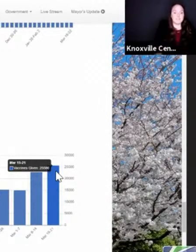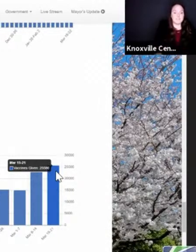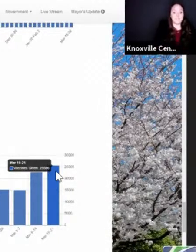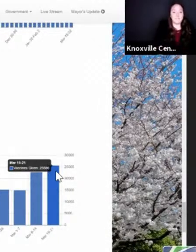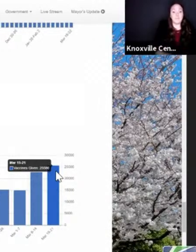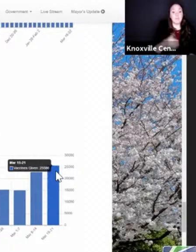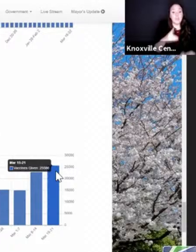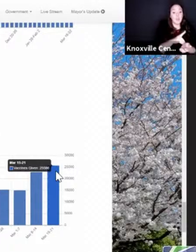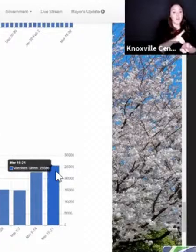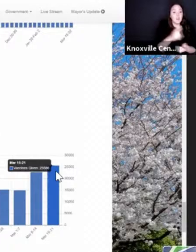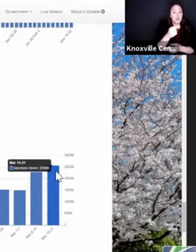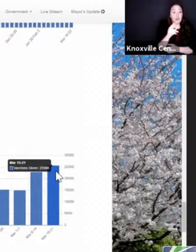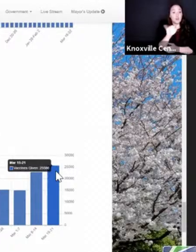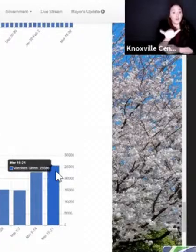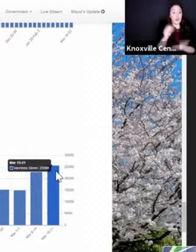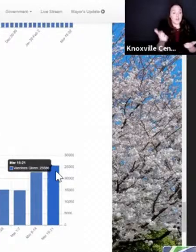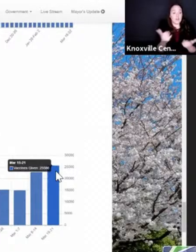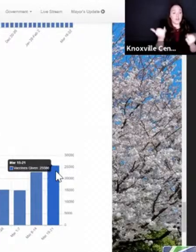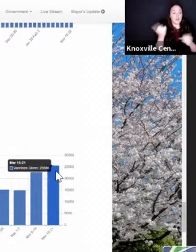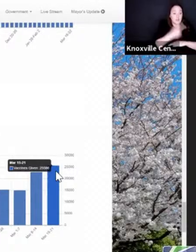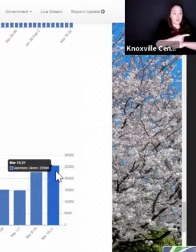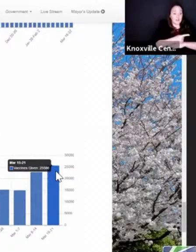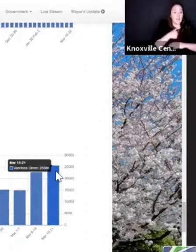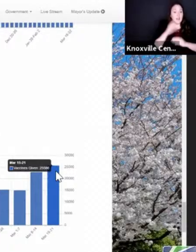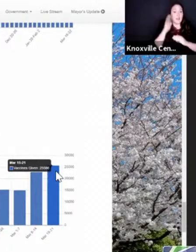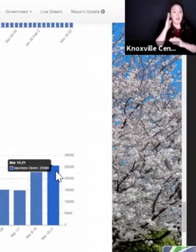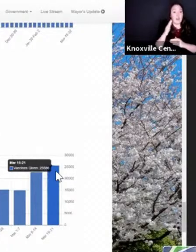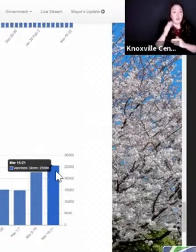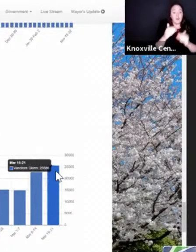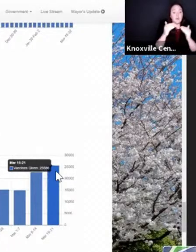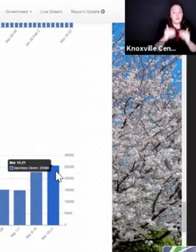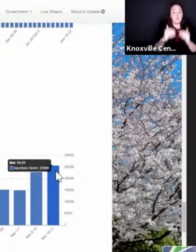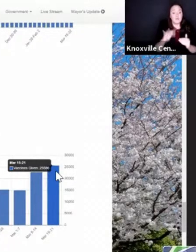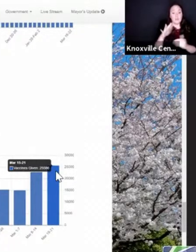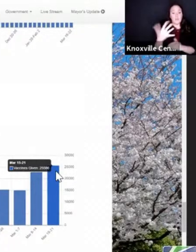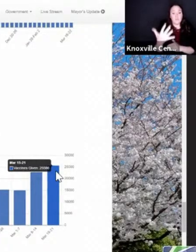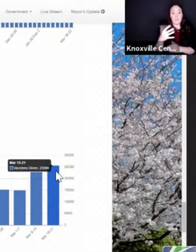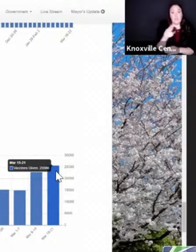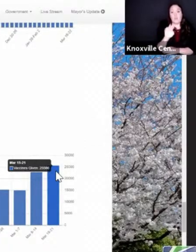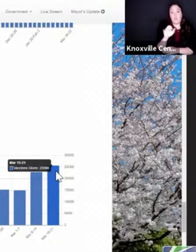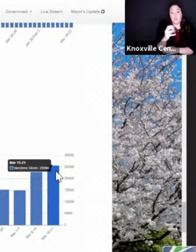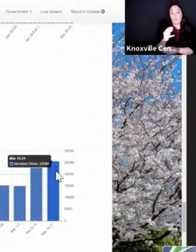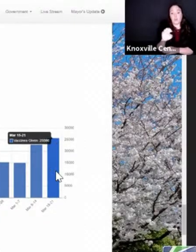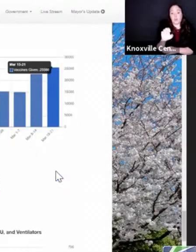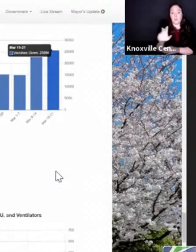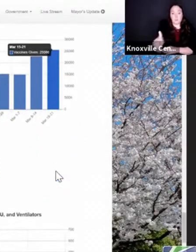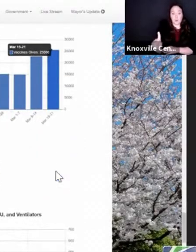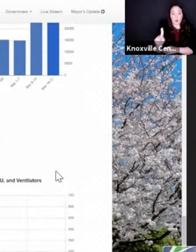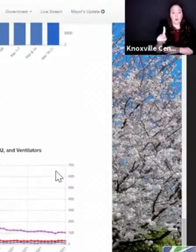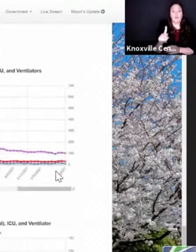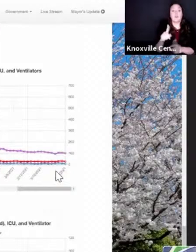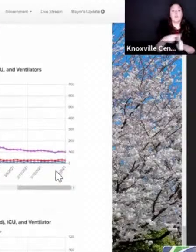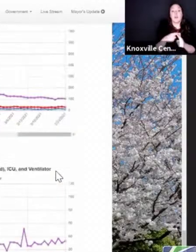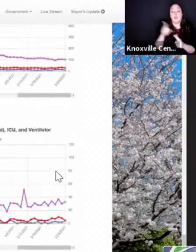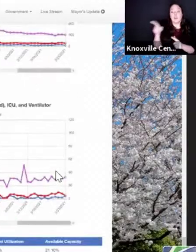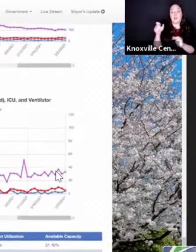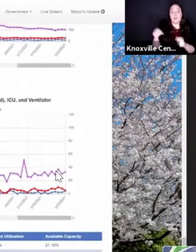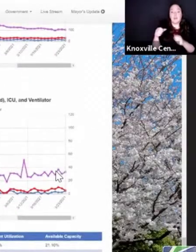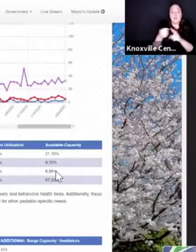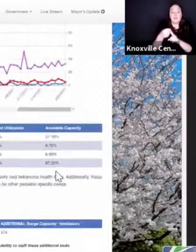Dr. Gray is here with us today, I'm going to move on to the 5th benchmark and supplemental data, and then I'll allow him to elaborate on the local